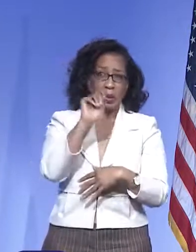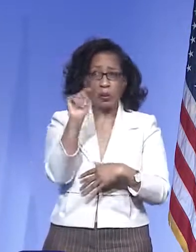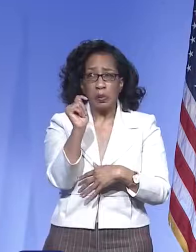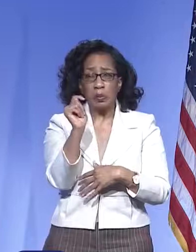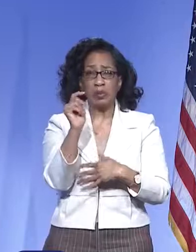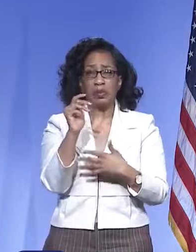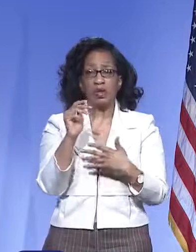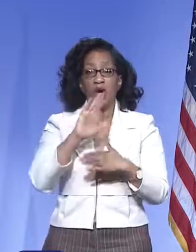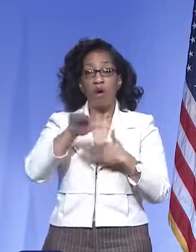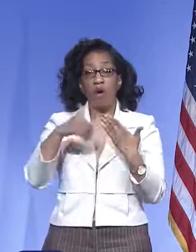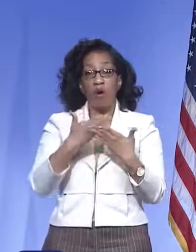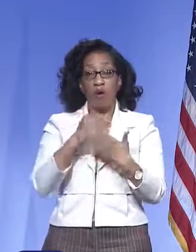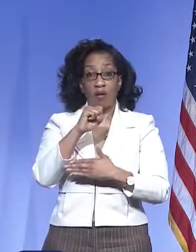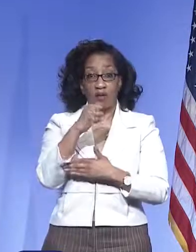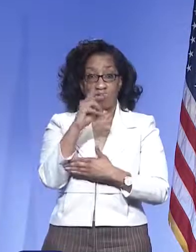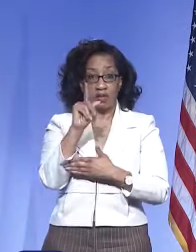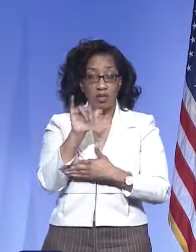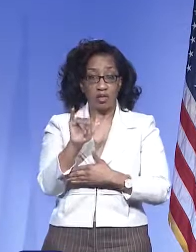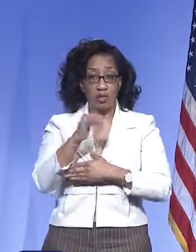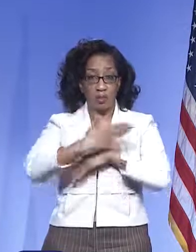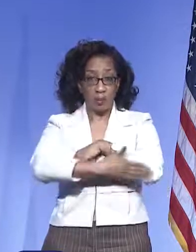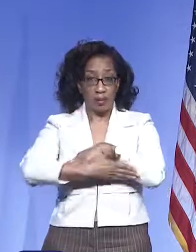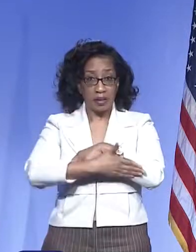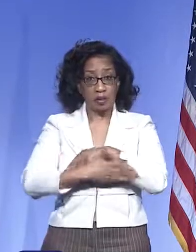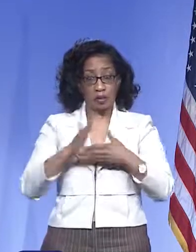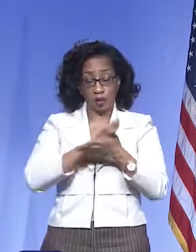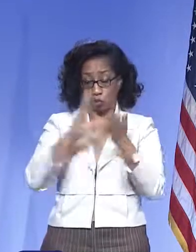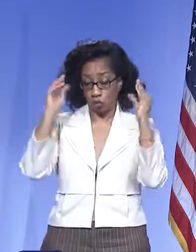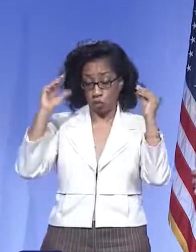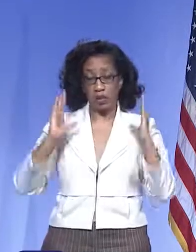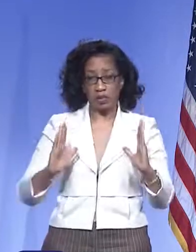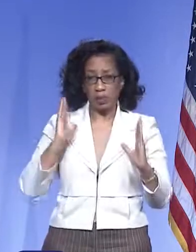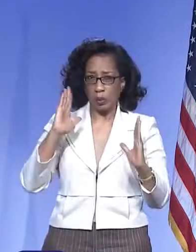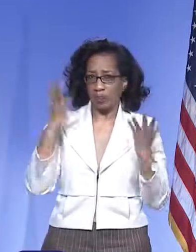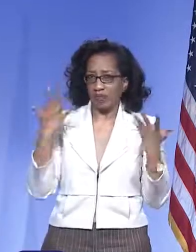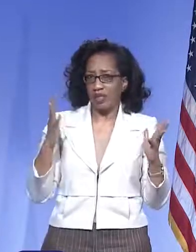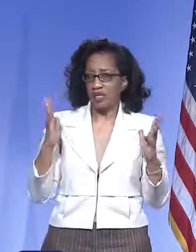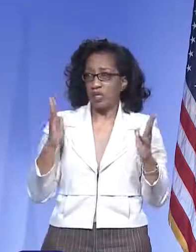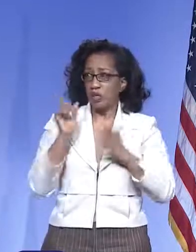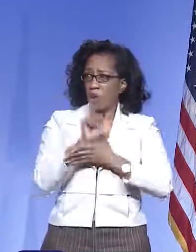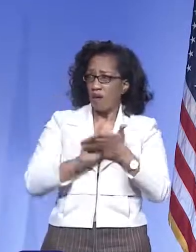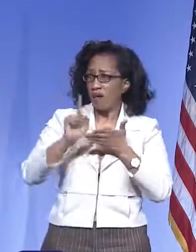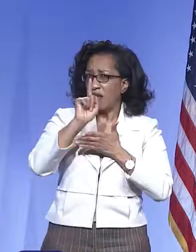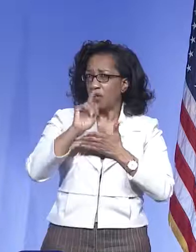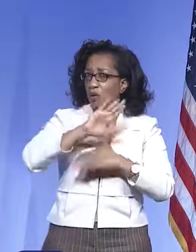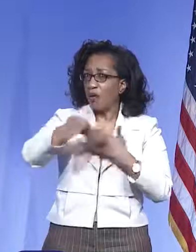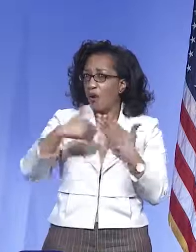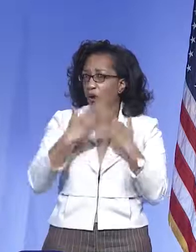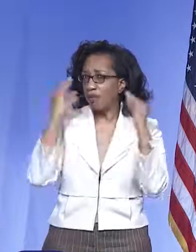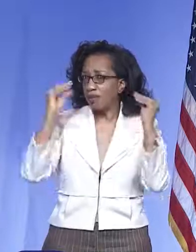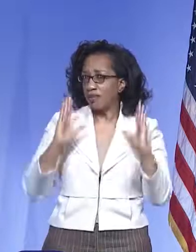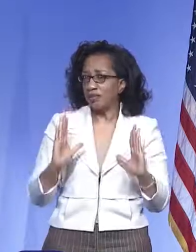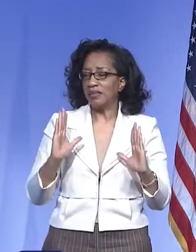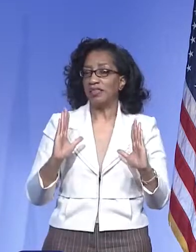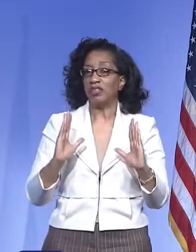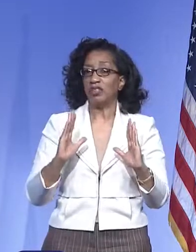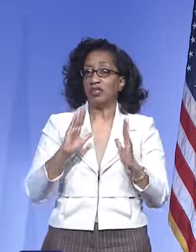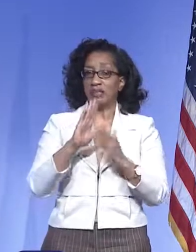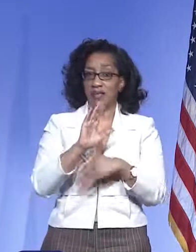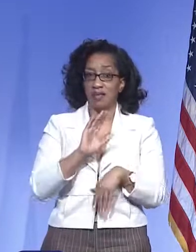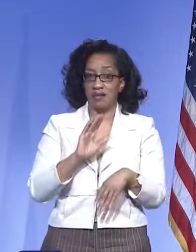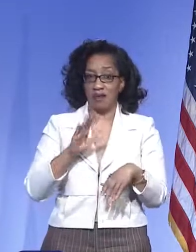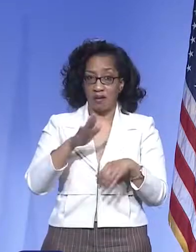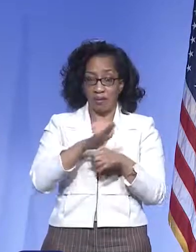of the Shelby County school teachers. So by about Tuesday of next week, all of the teachers in Shelby County should have received their